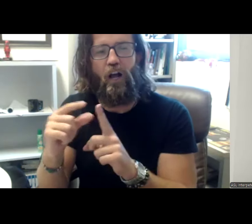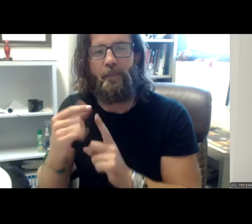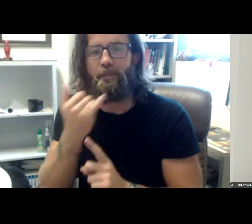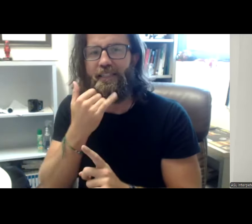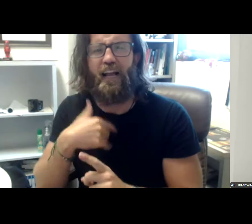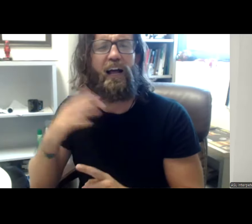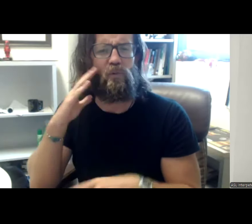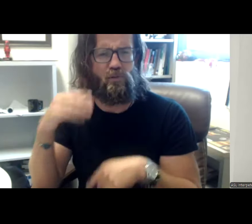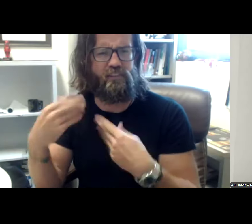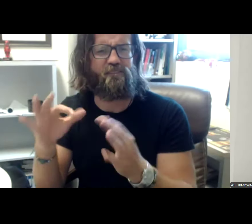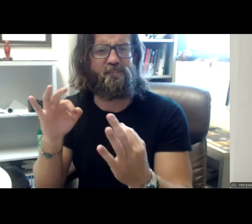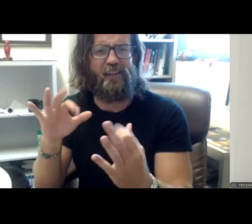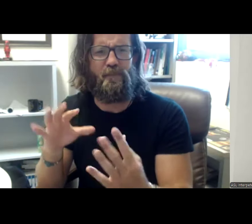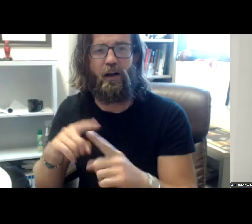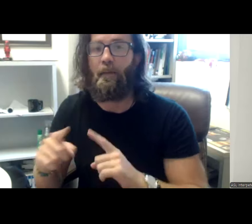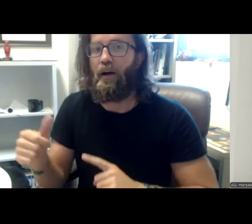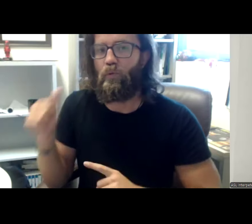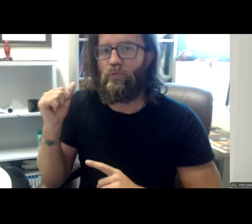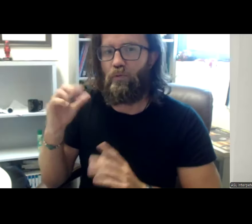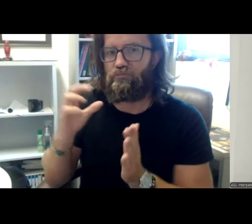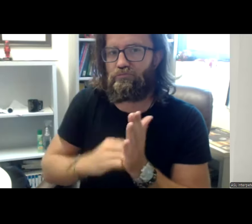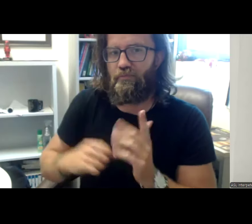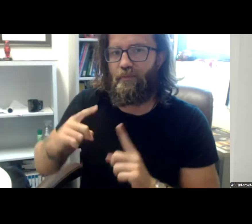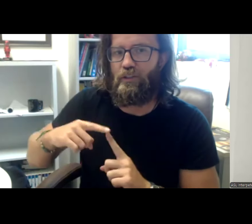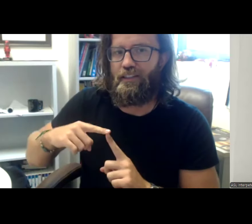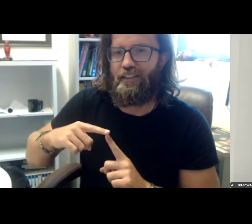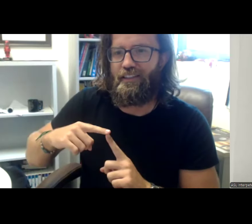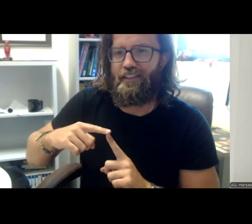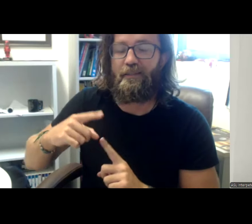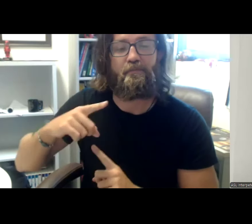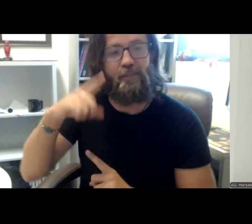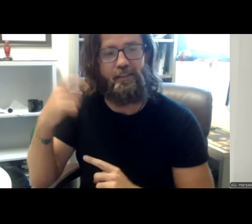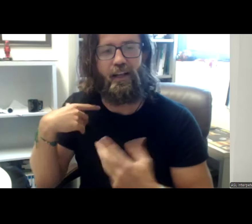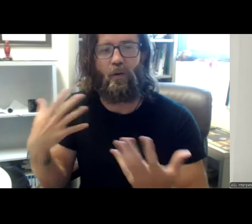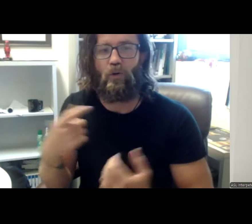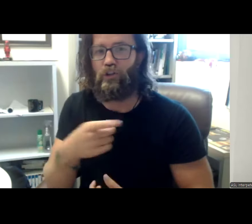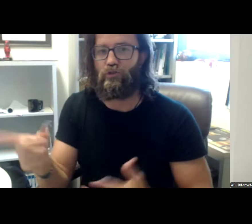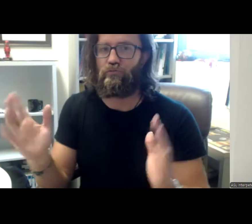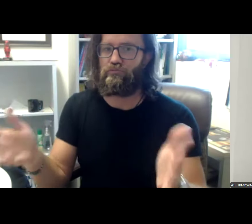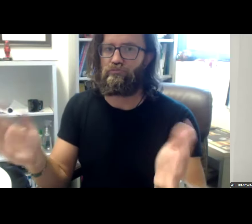question. If you made any vocabulary mistakes,